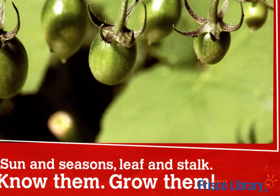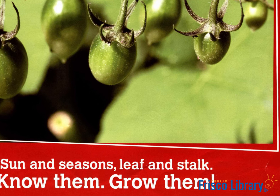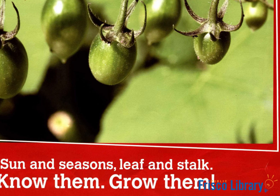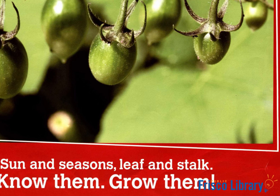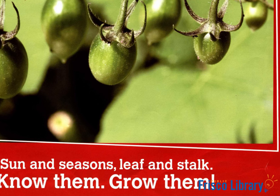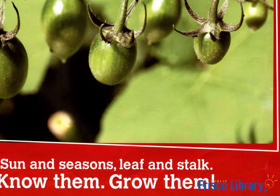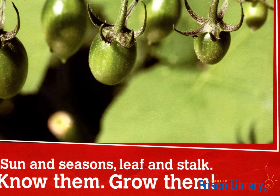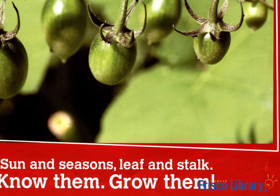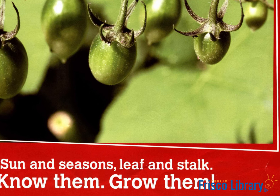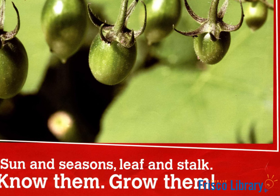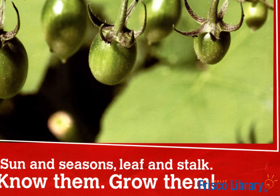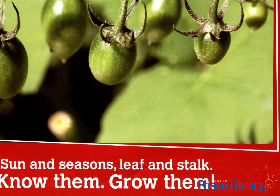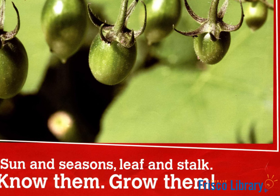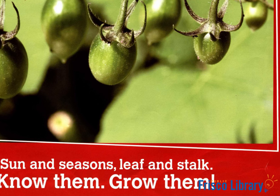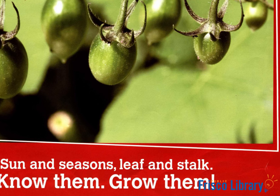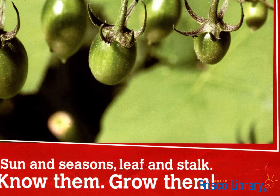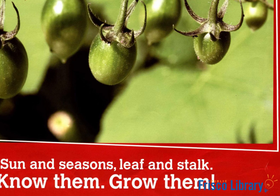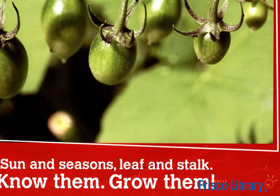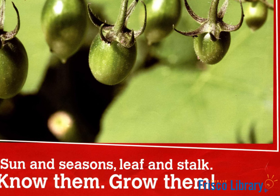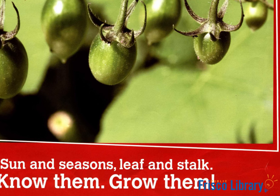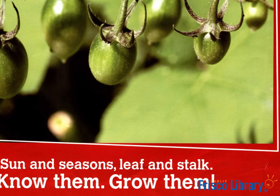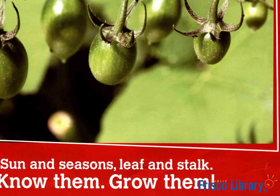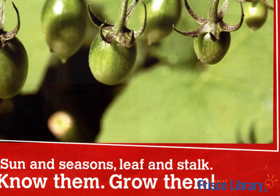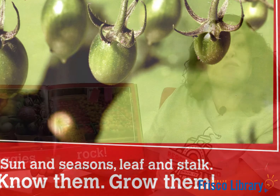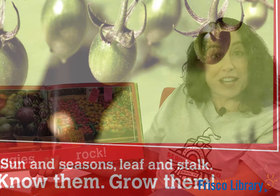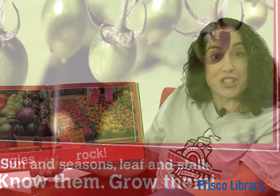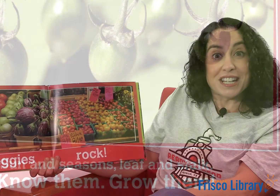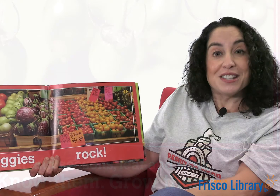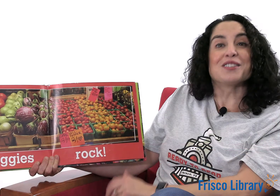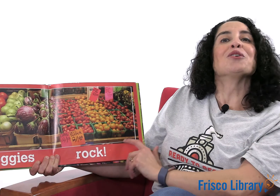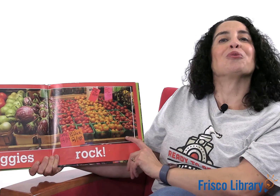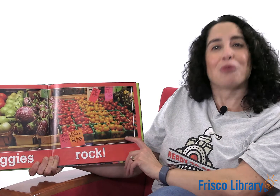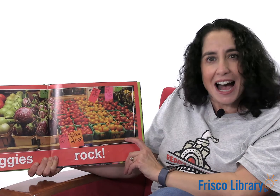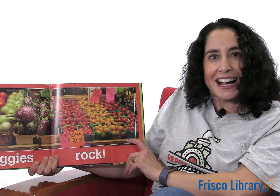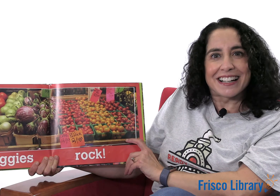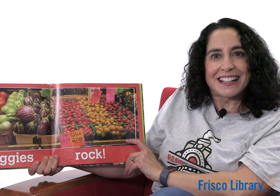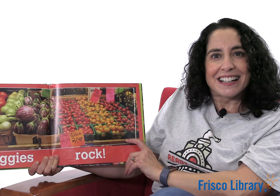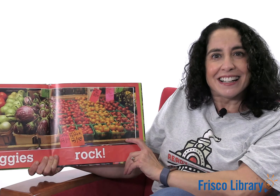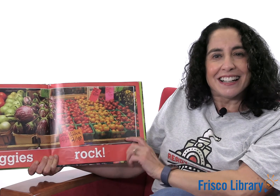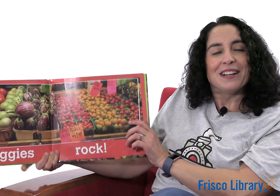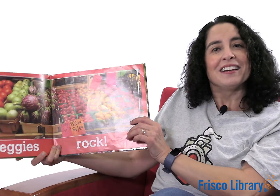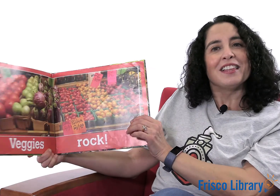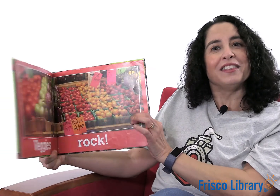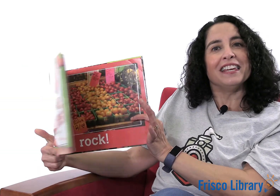stalk know them grow them veggies rock the